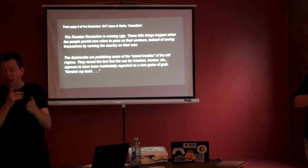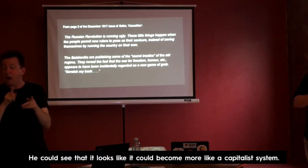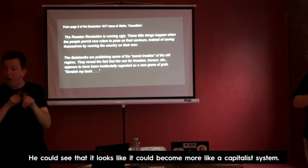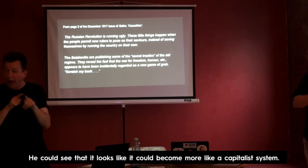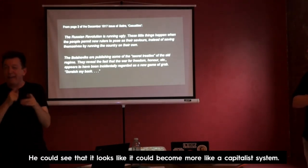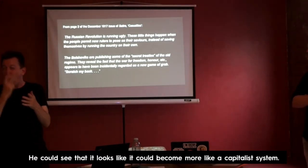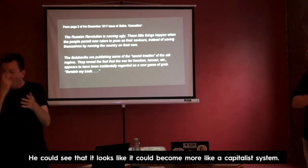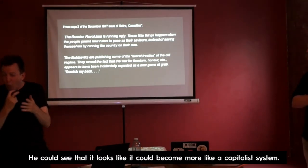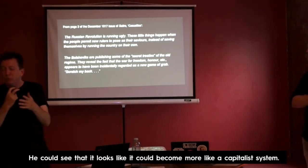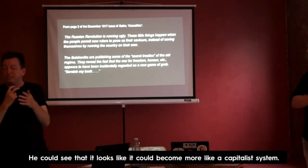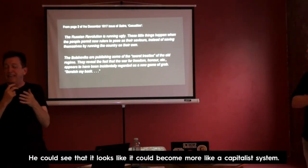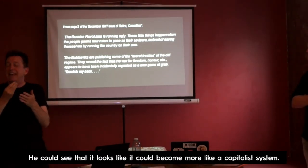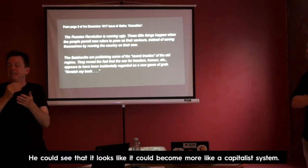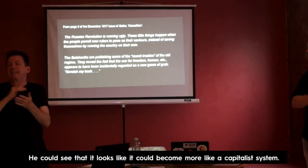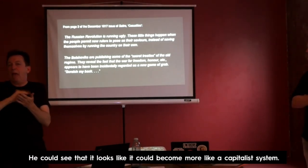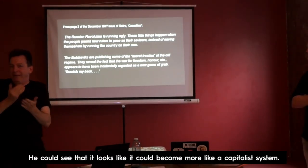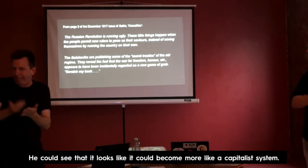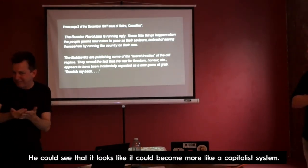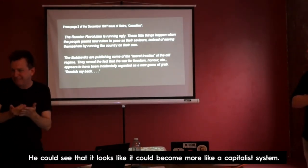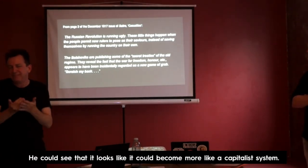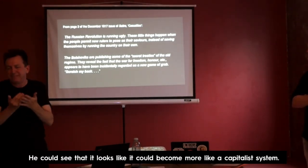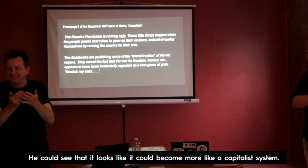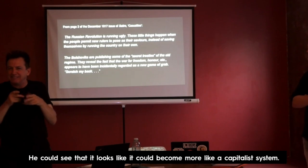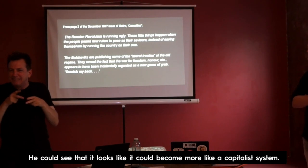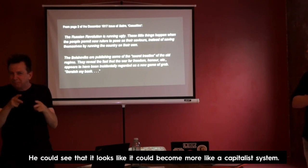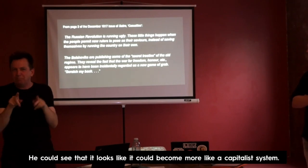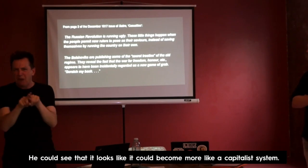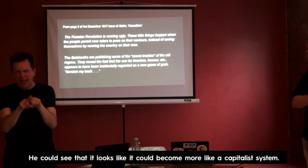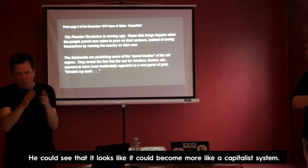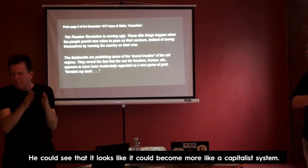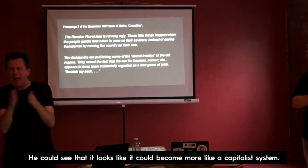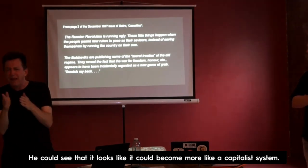And he could see that it looks like it's becoming more like a capitalist system.